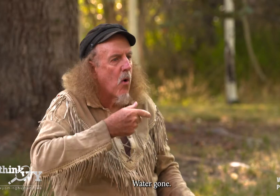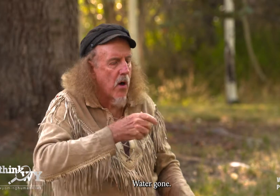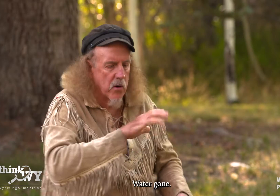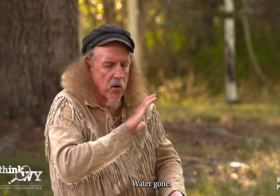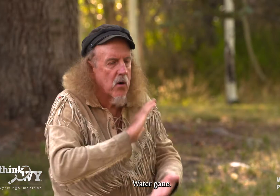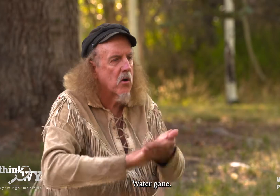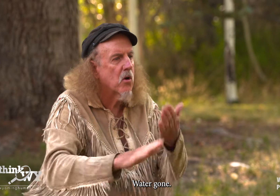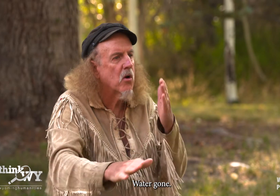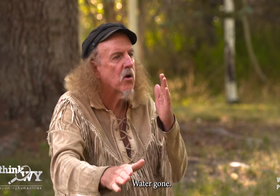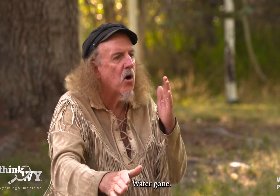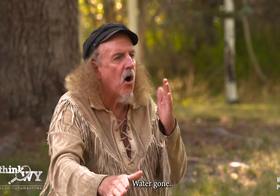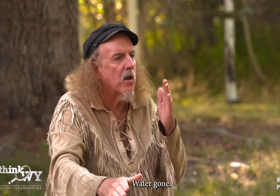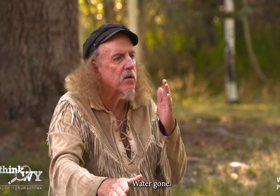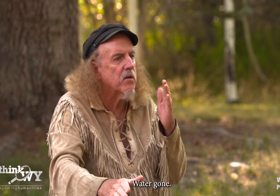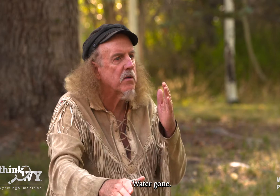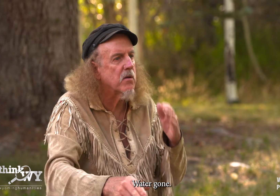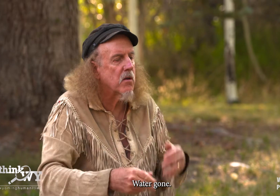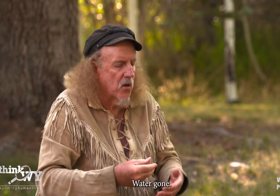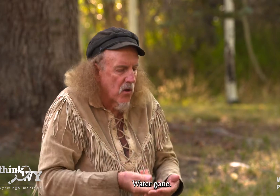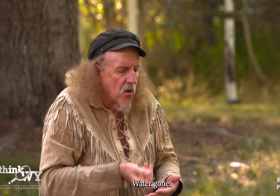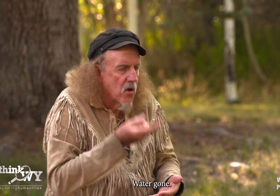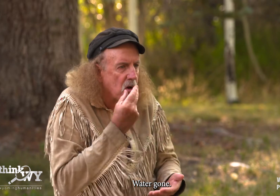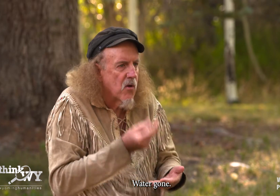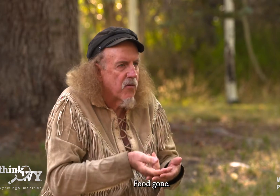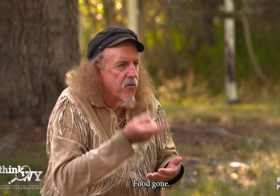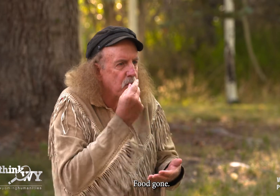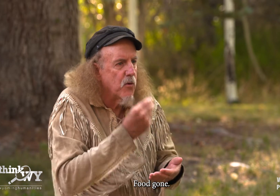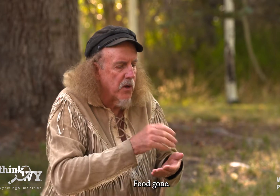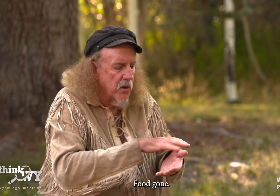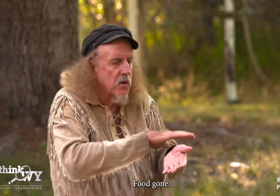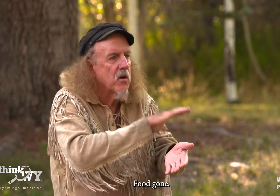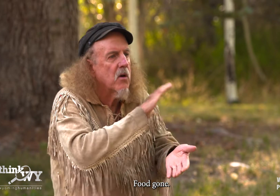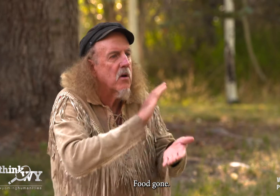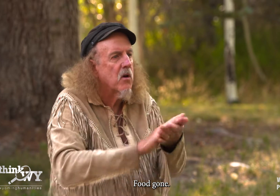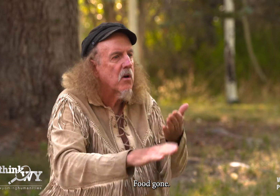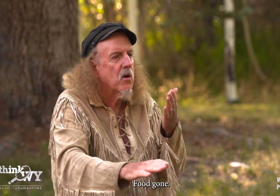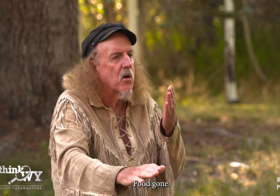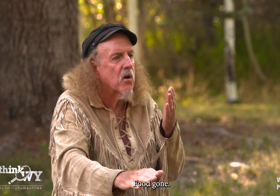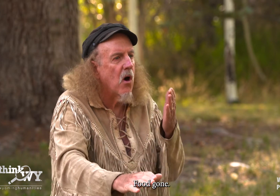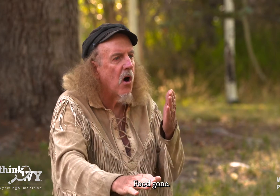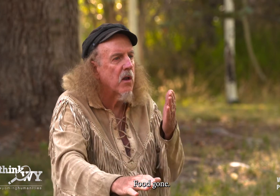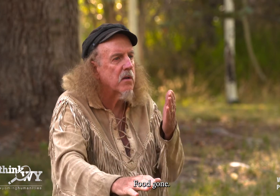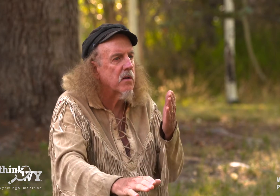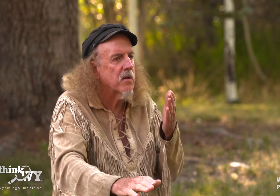water gone, food gone.